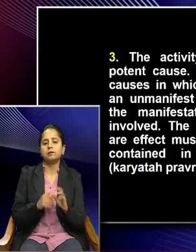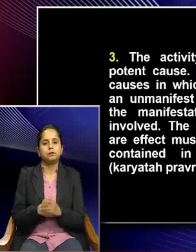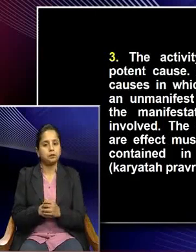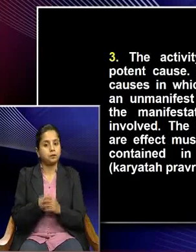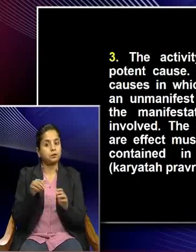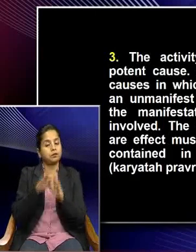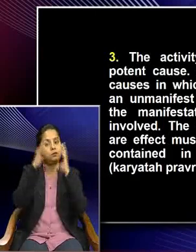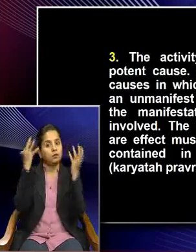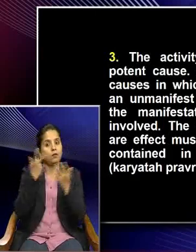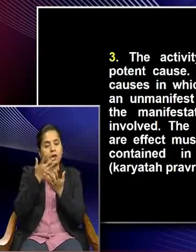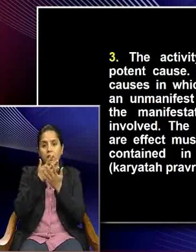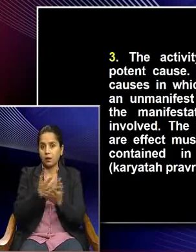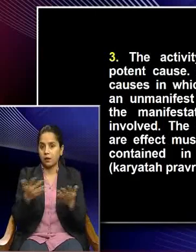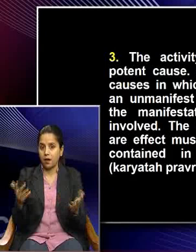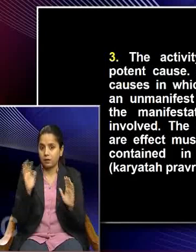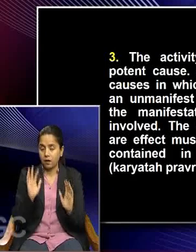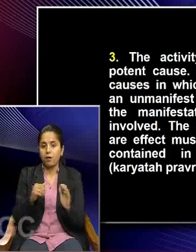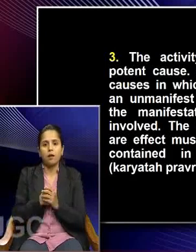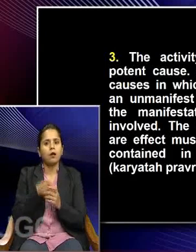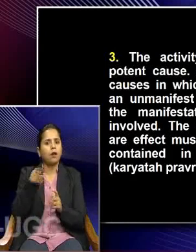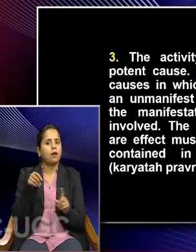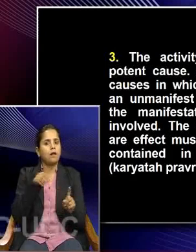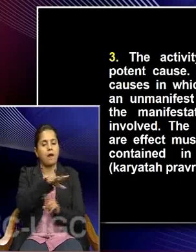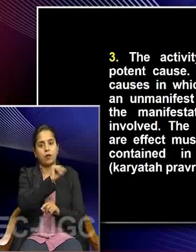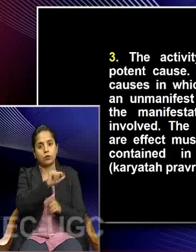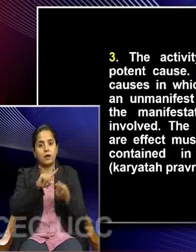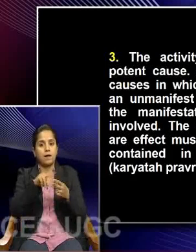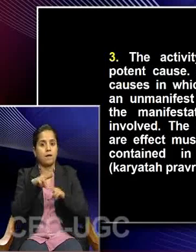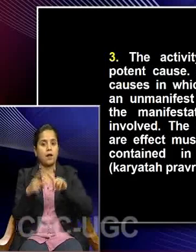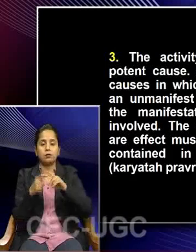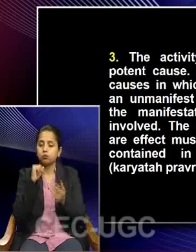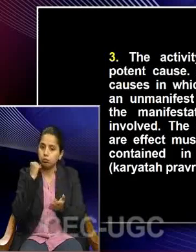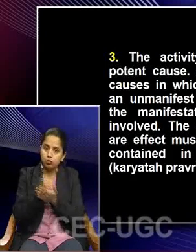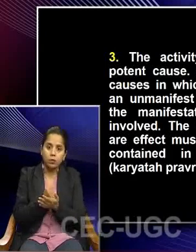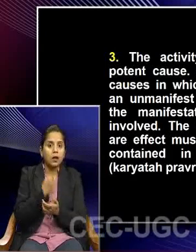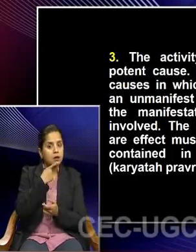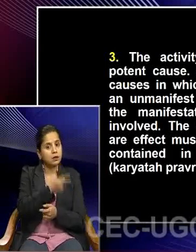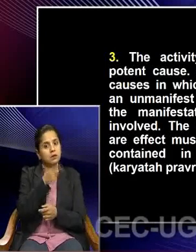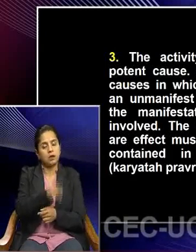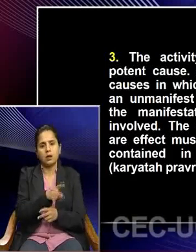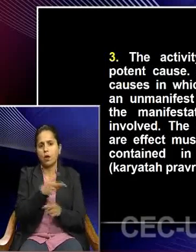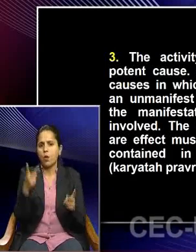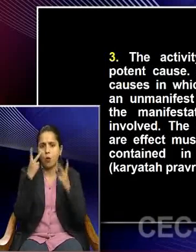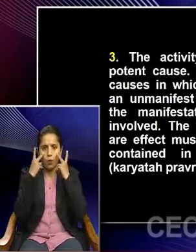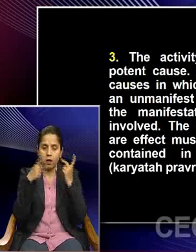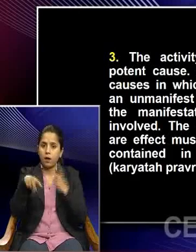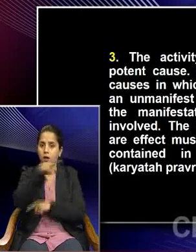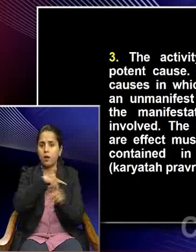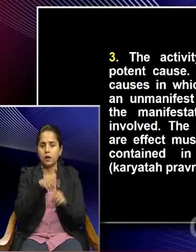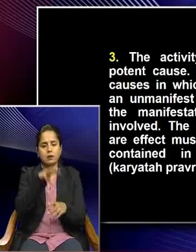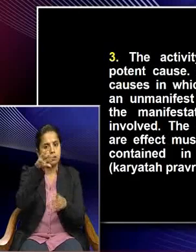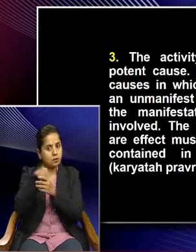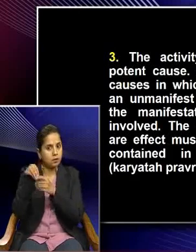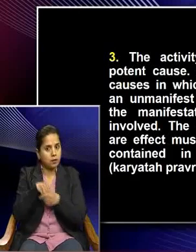The world of objects which are effects must therefore be implicitly contained